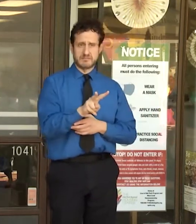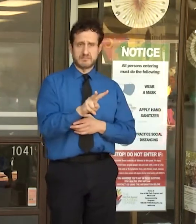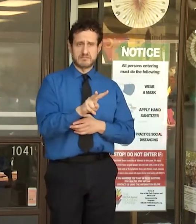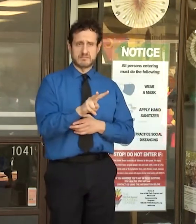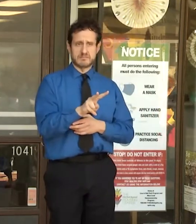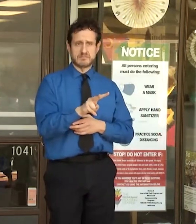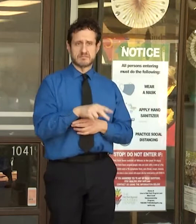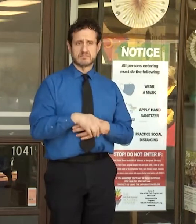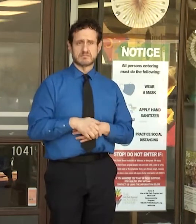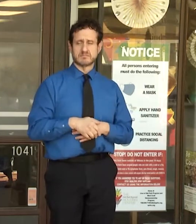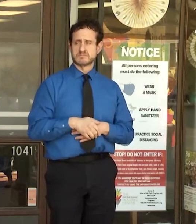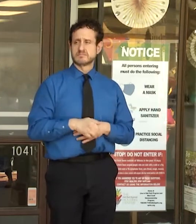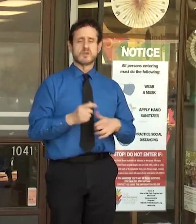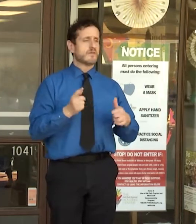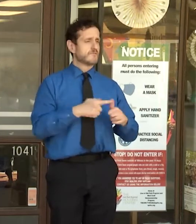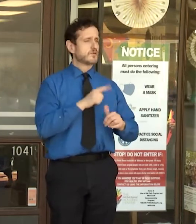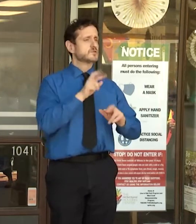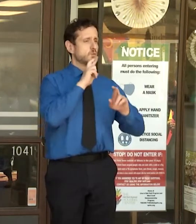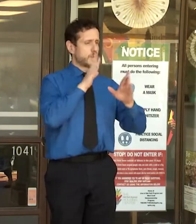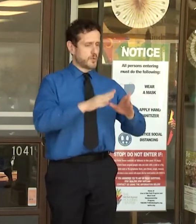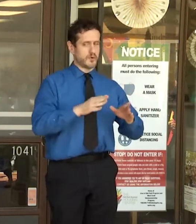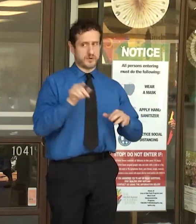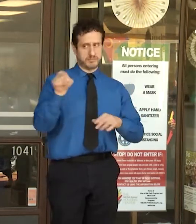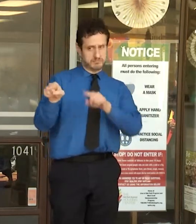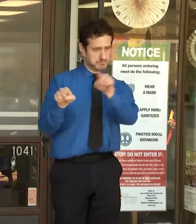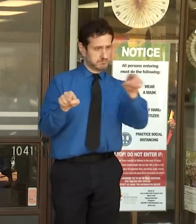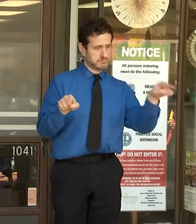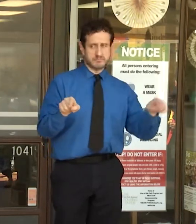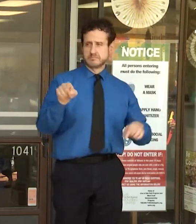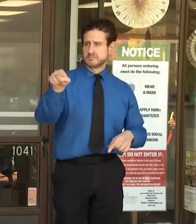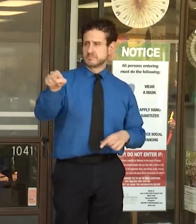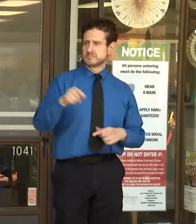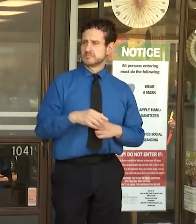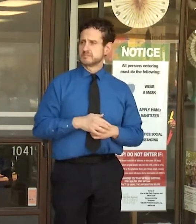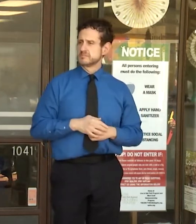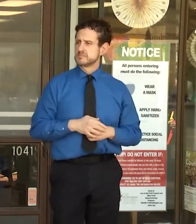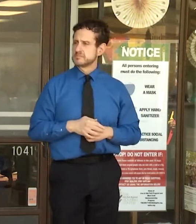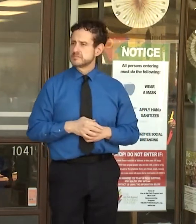folks who are here first. Okay, yes.